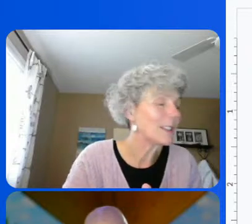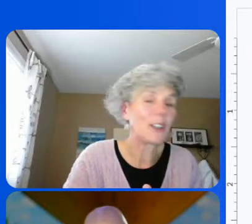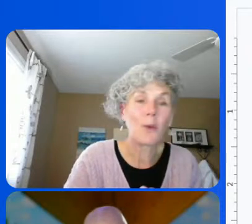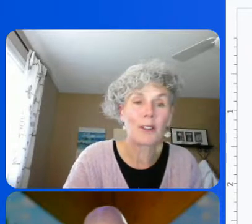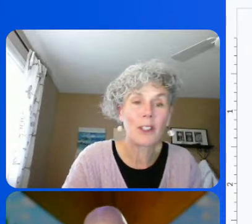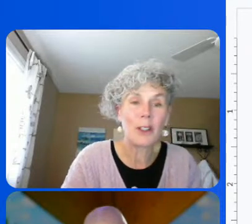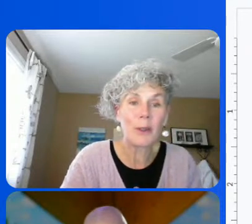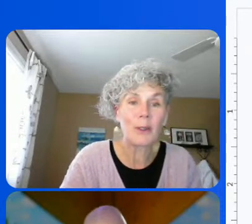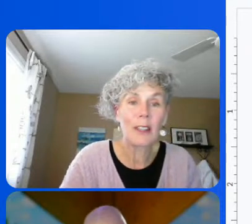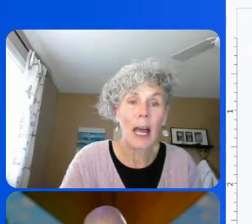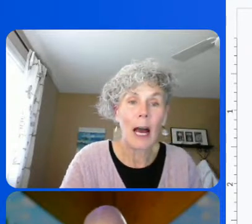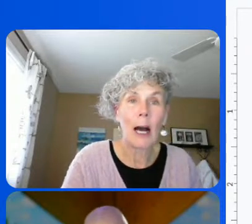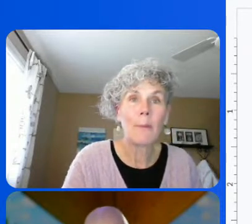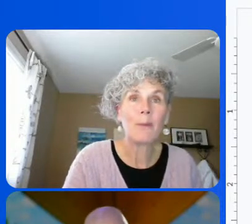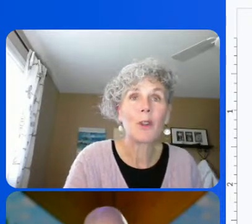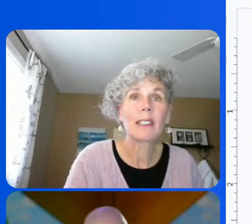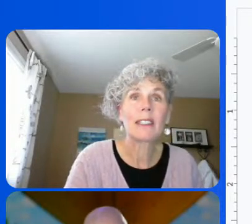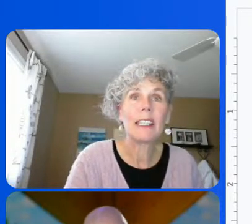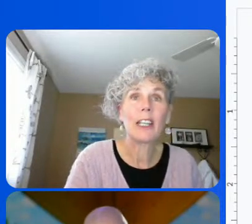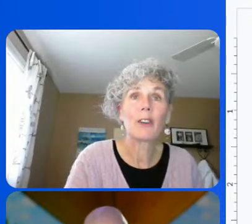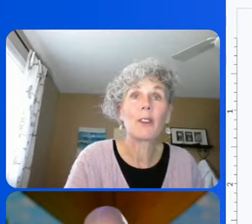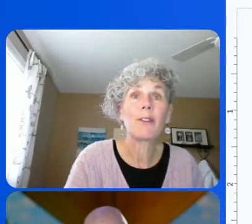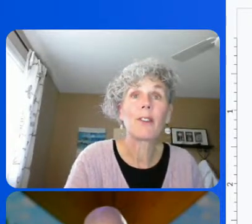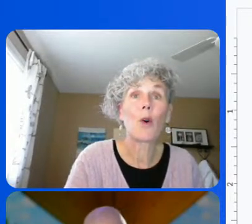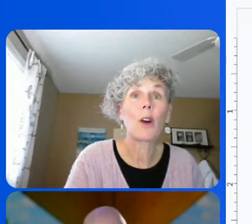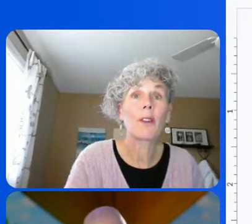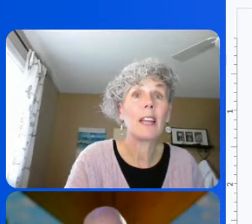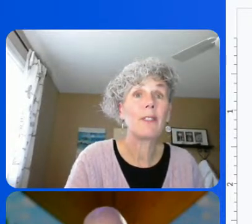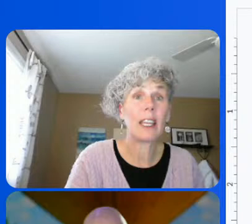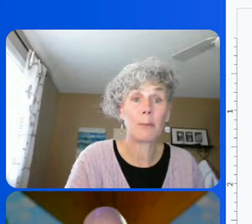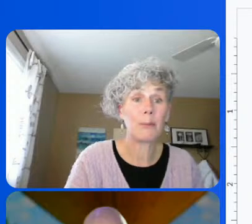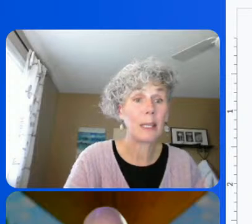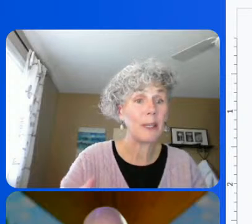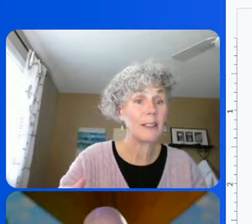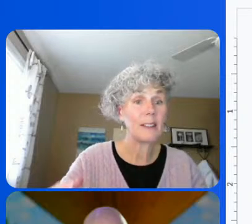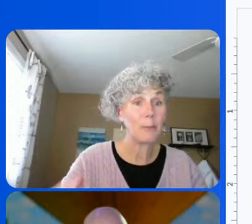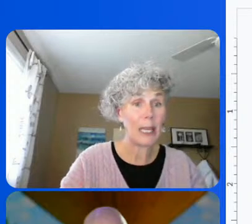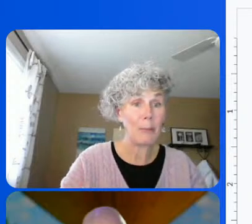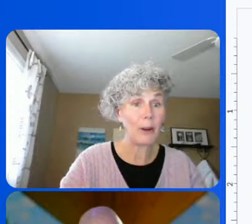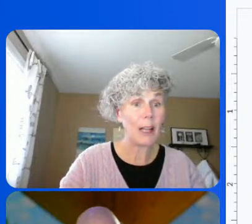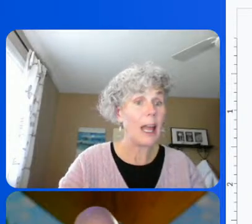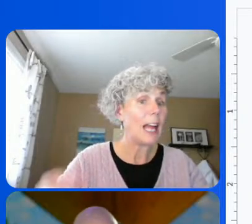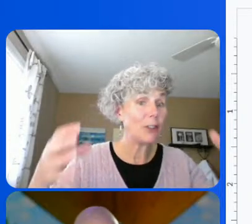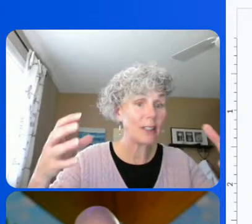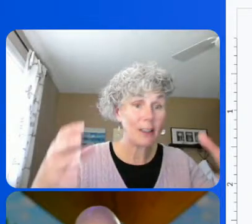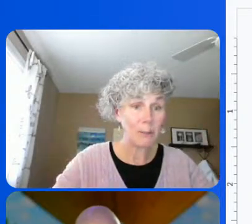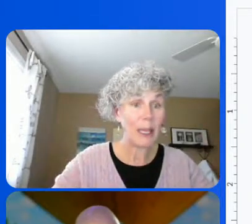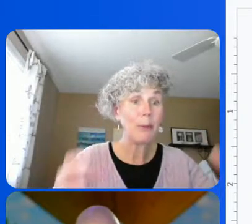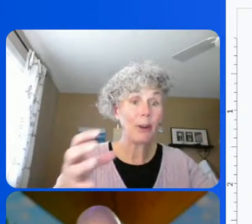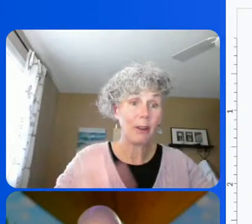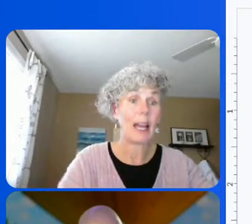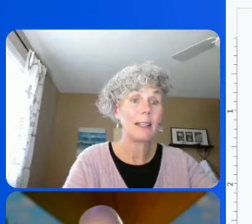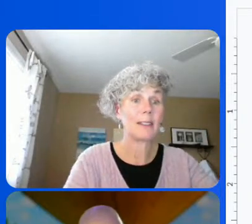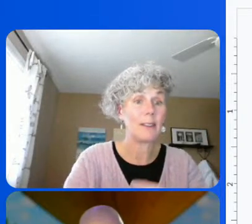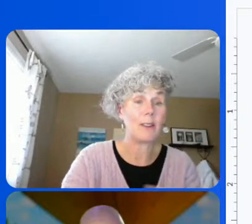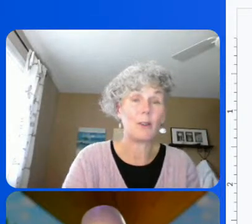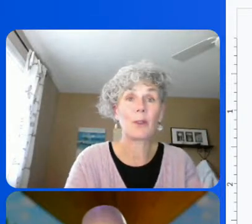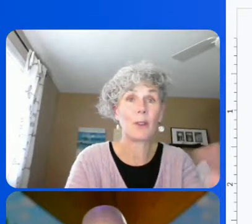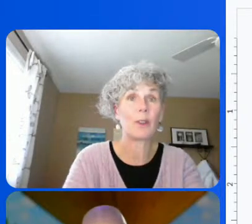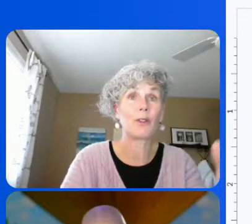you want to use. You can see here on the floor, they've taken big pieces of paper and just had the paper as those are their